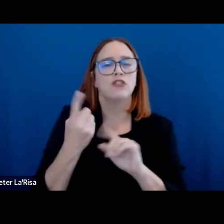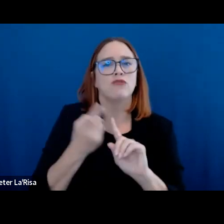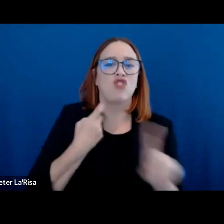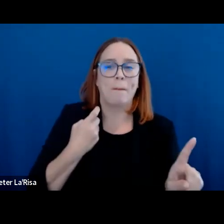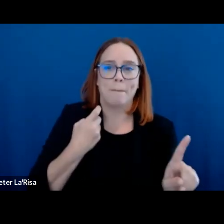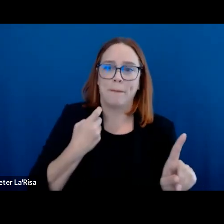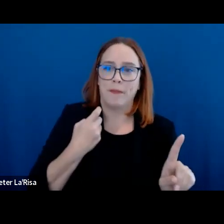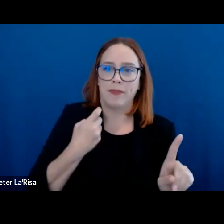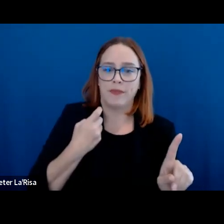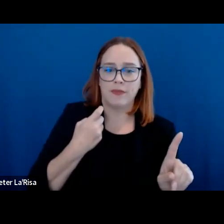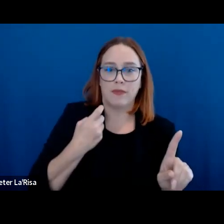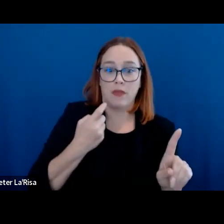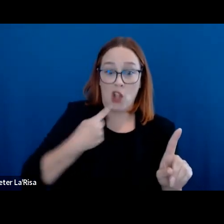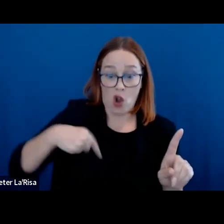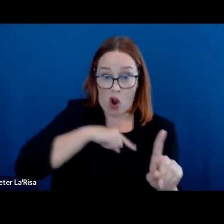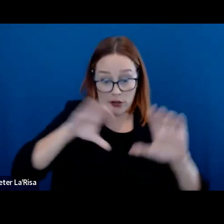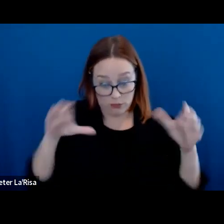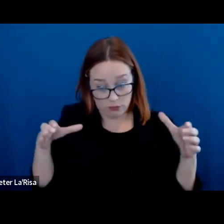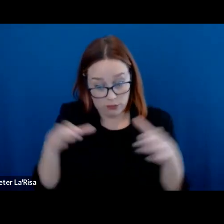circle within our family.